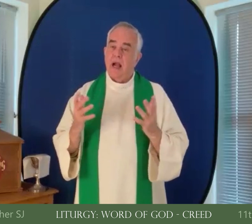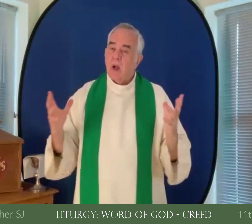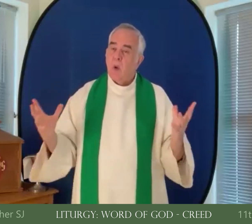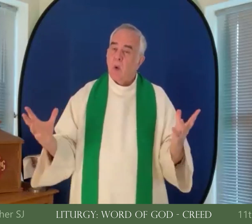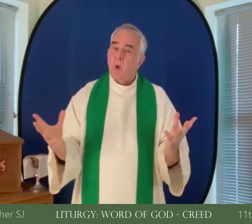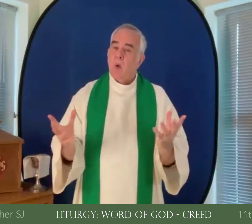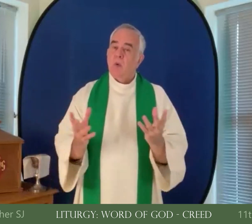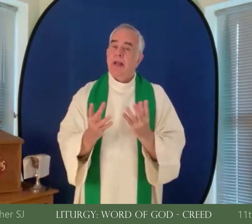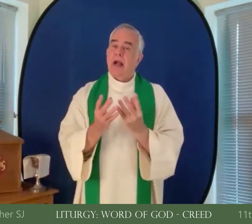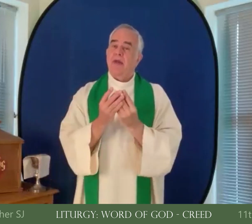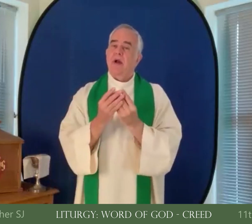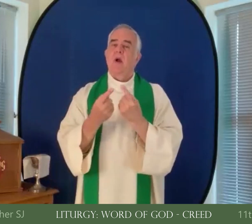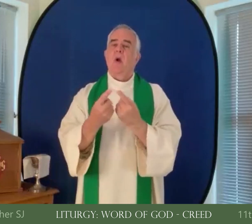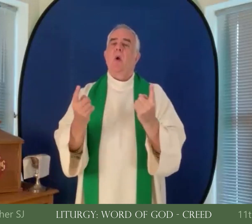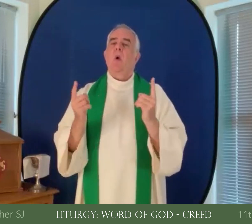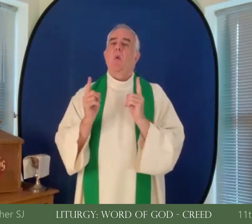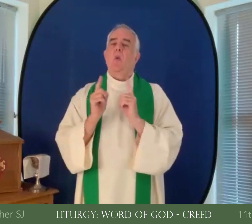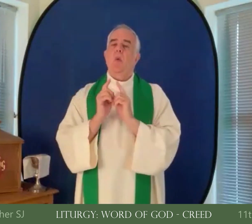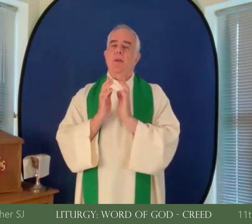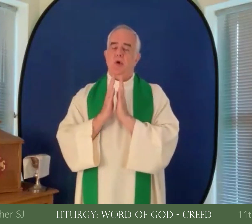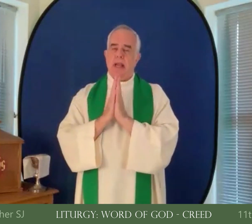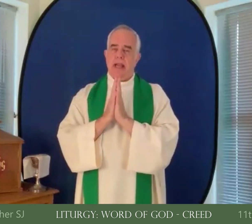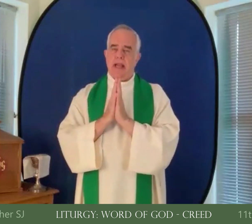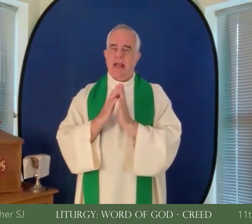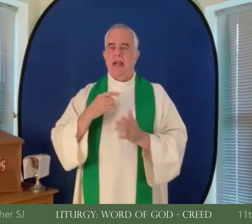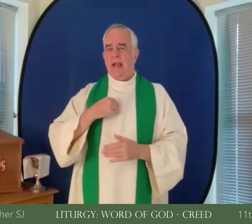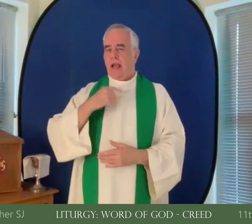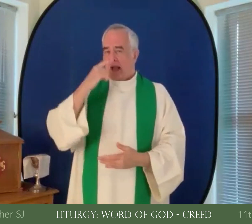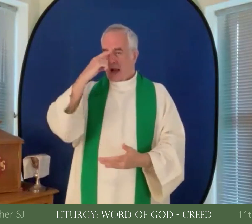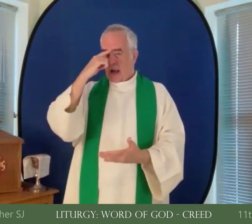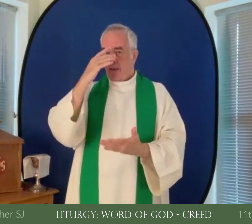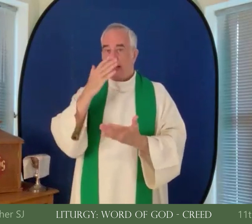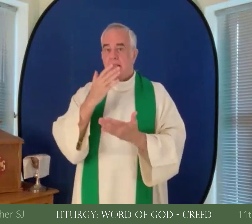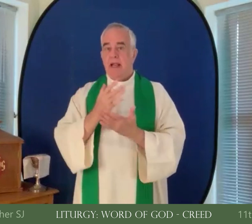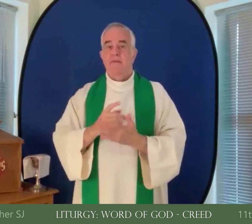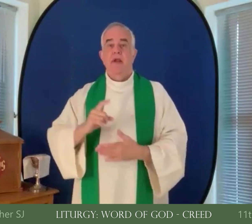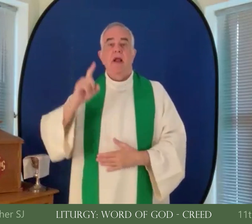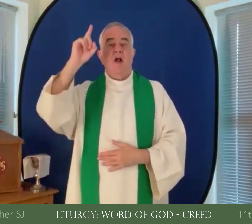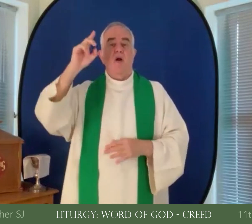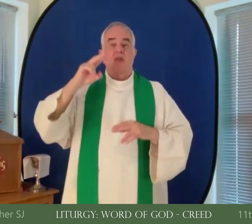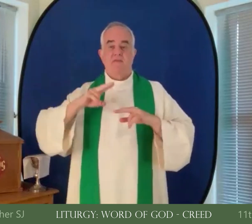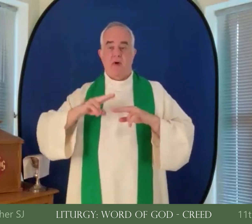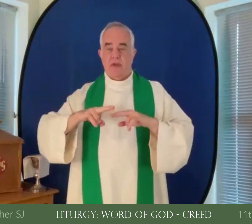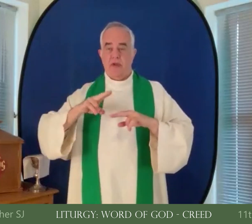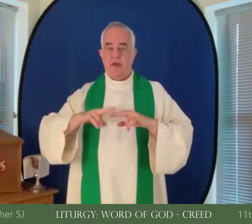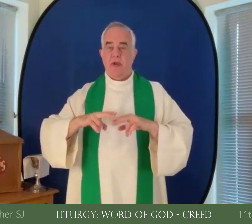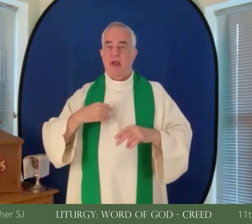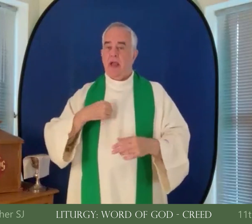Now, together, we pray. I believe in God's Father.